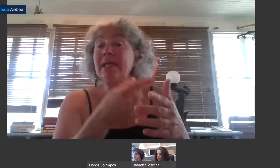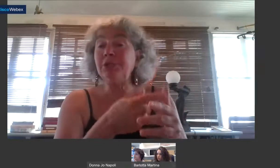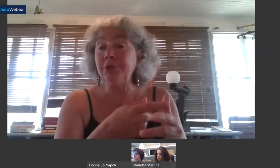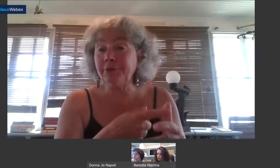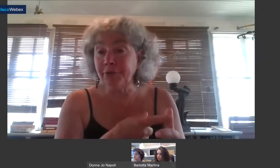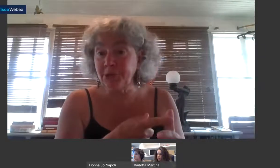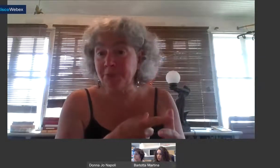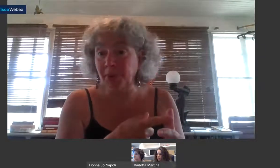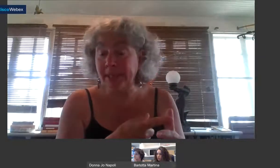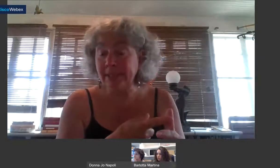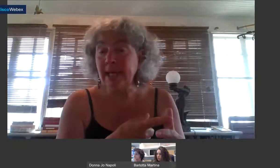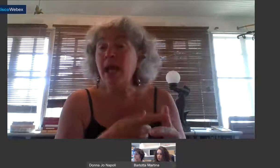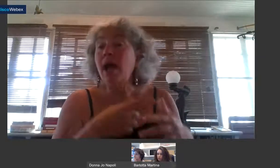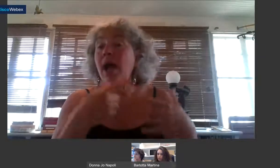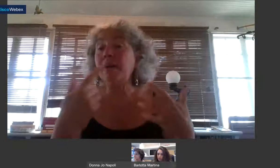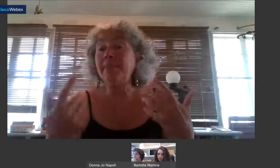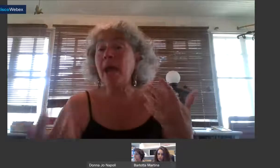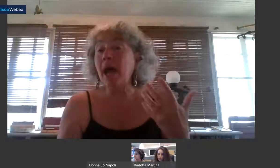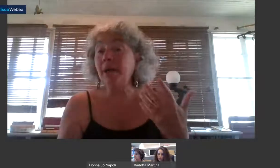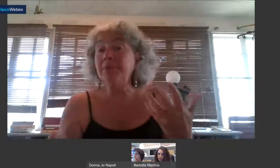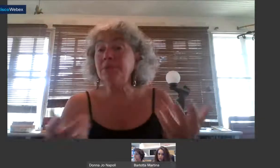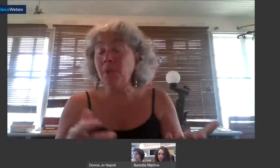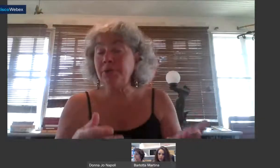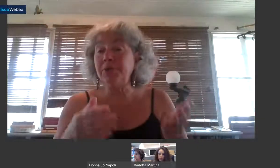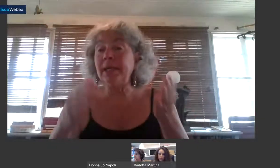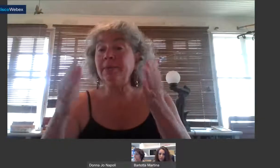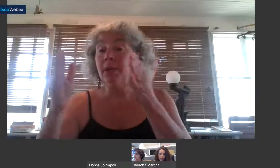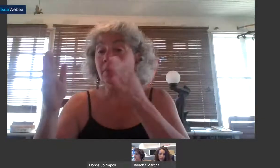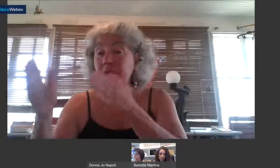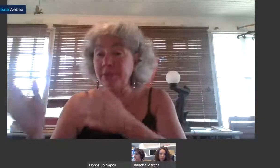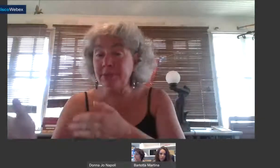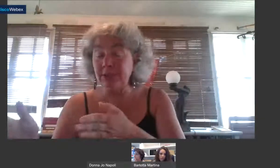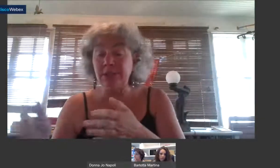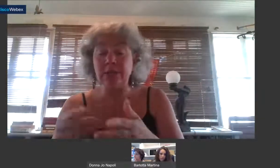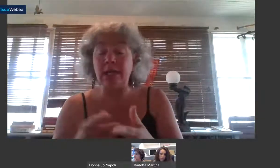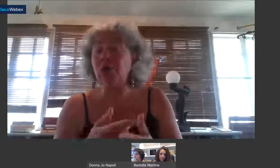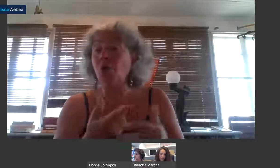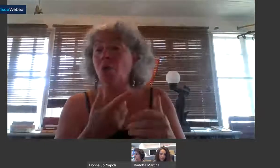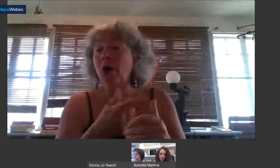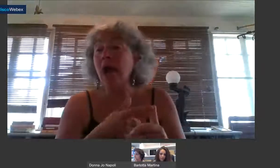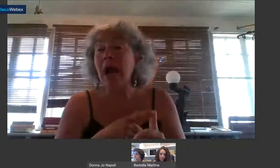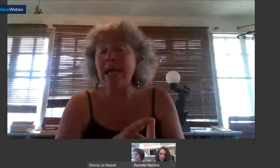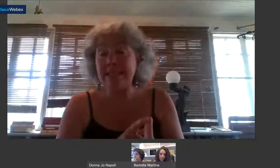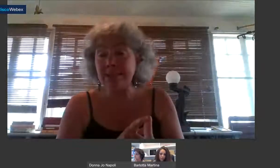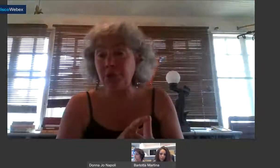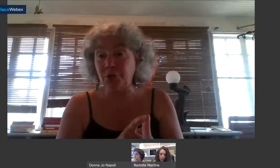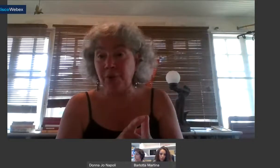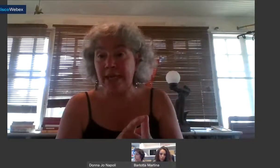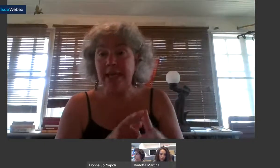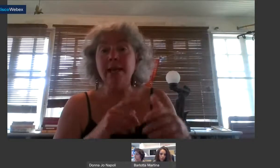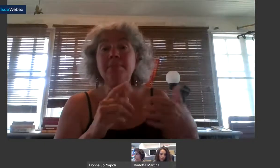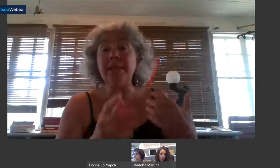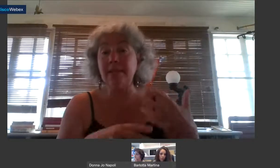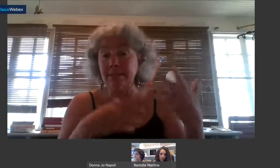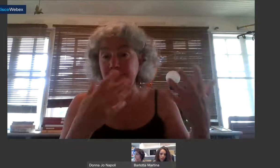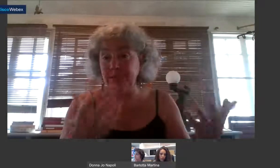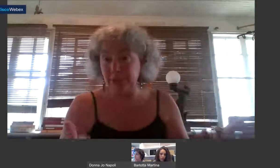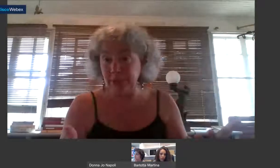your first point, I was wondering whether such and such, or I disagree because of such and